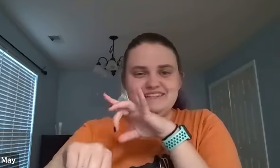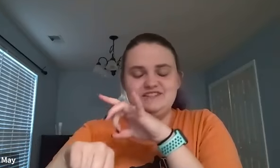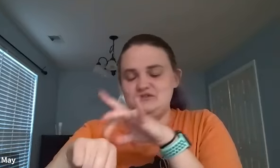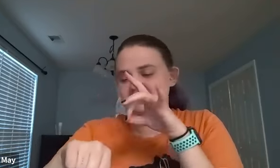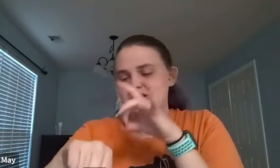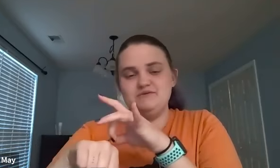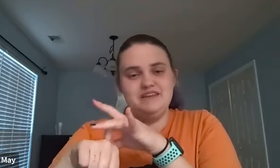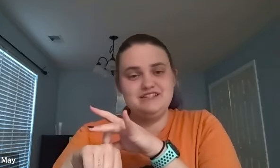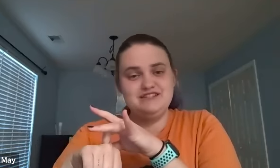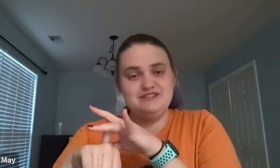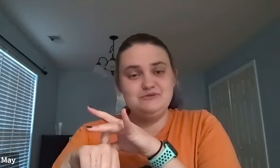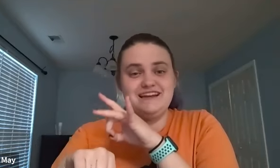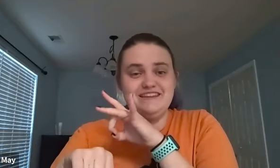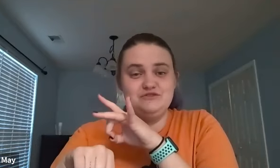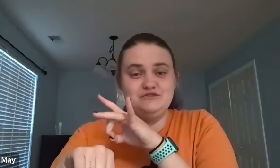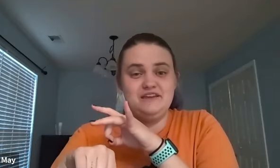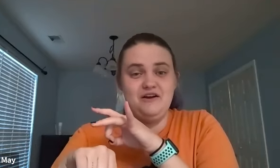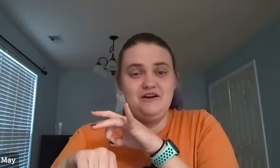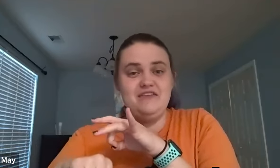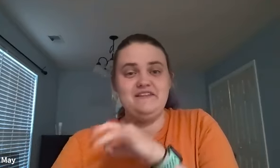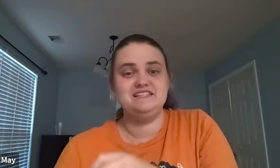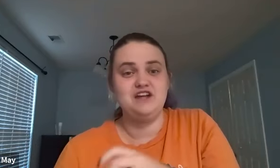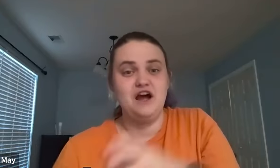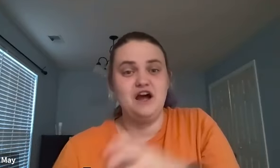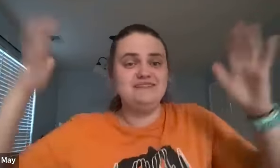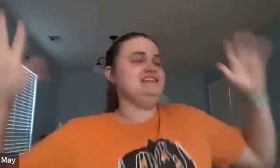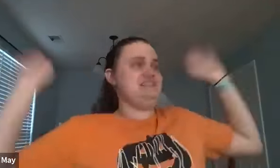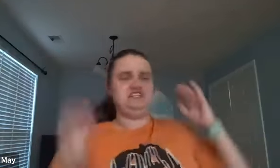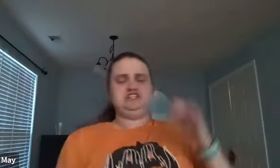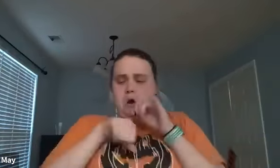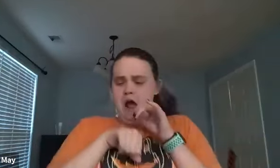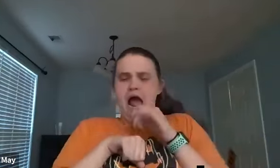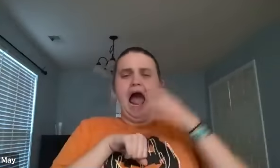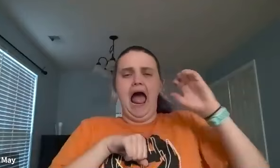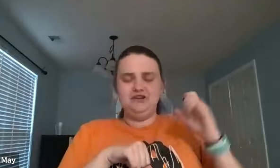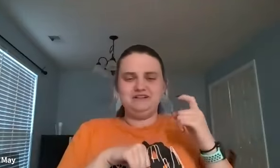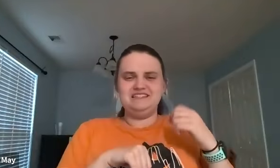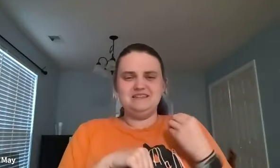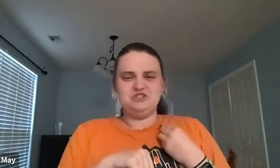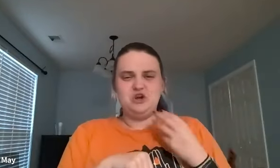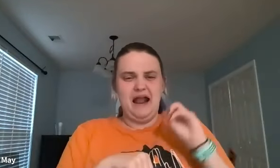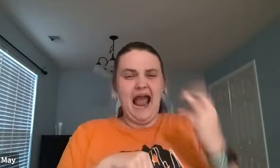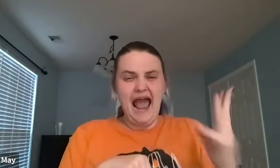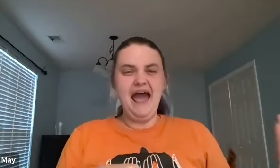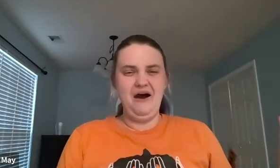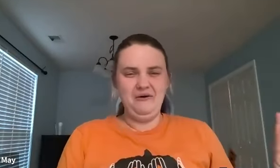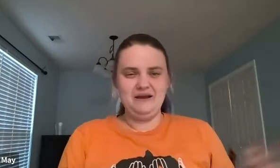kids do this. Sometimes when they get super excited, they do it really hard, and then they stop mid-sentence, and they just go, and you can see them just going, ow. And I'm